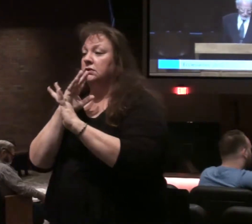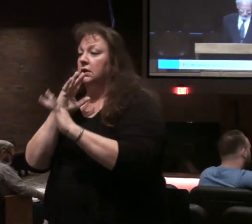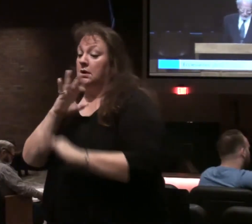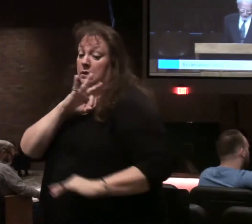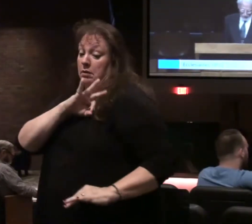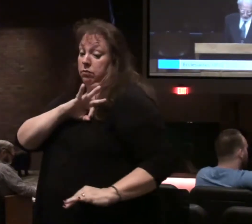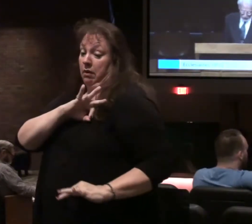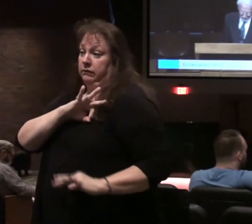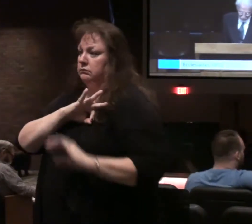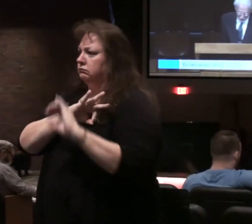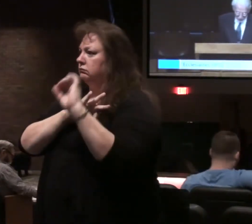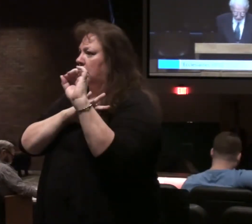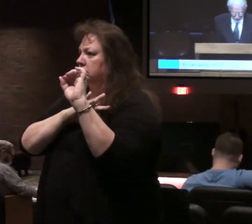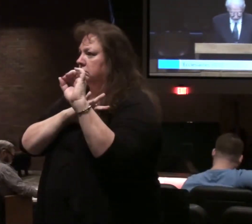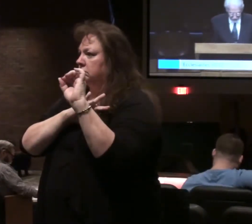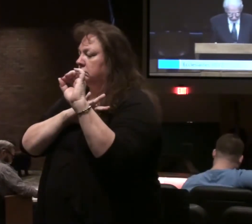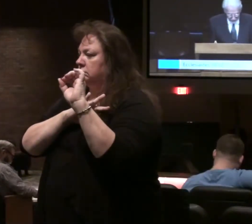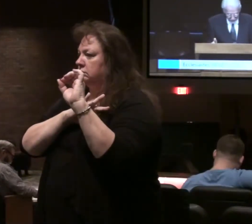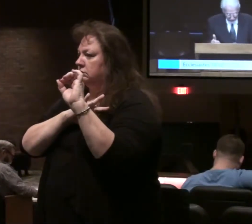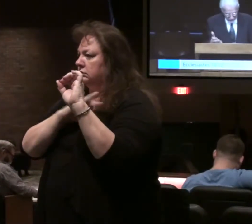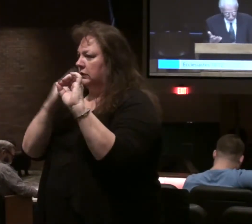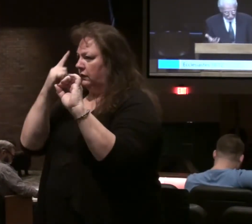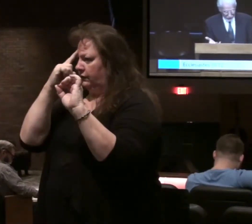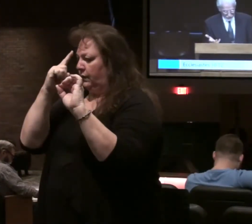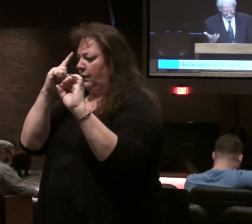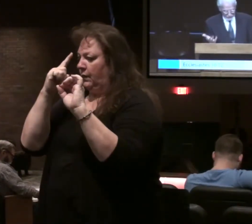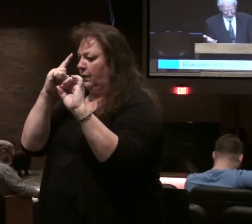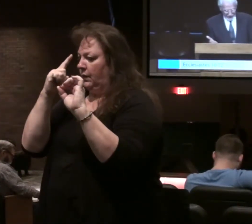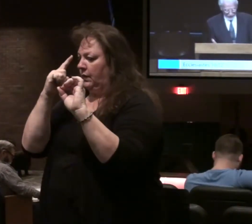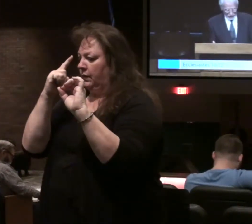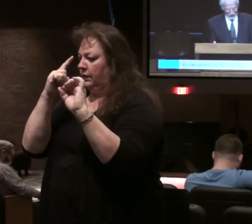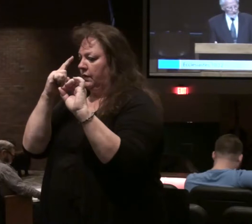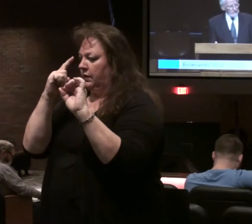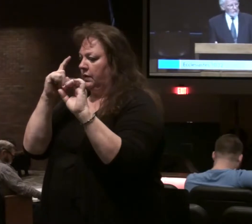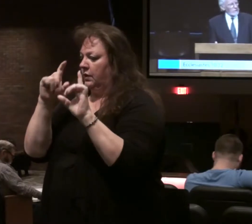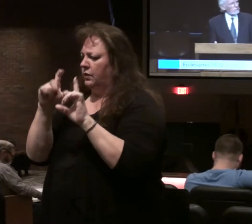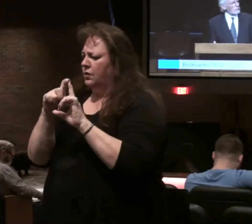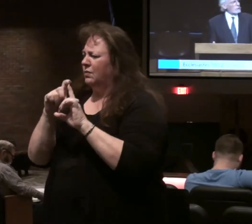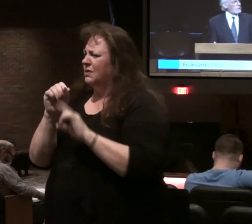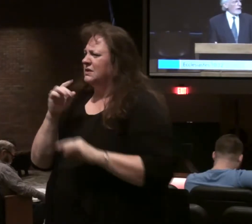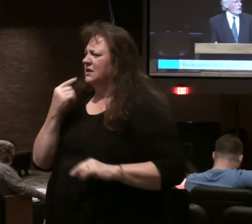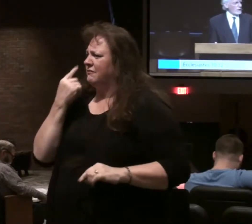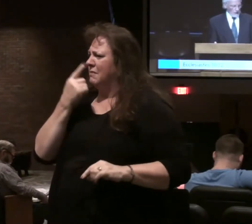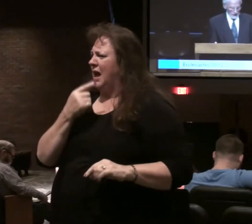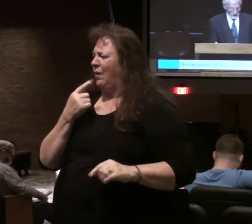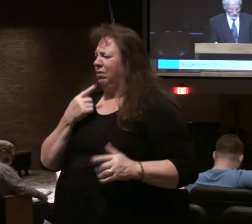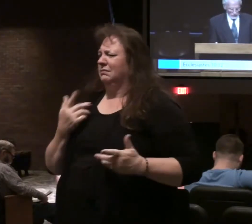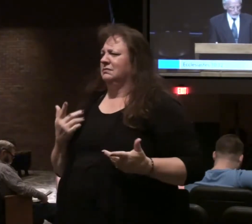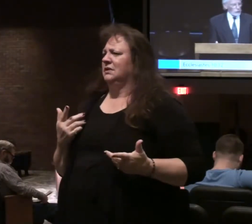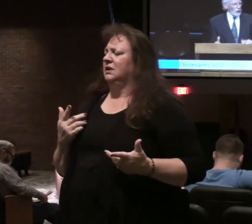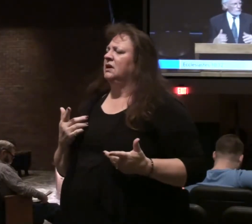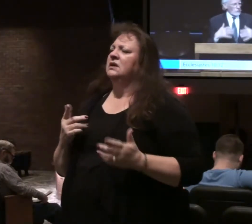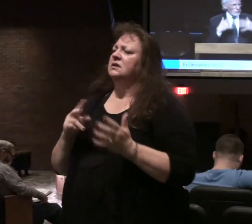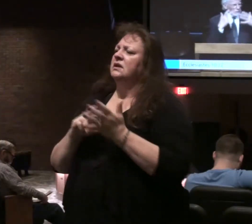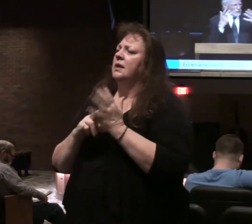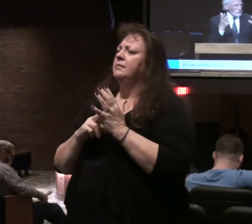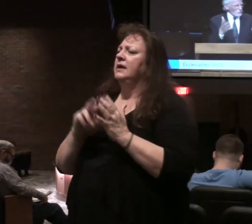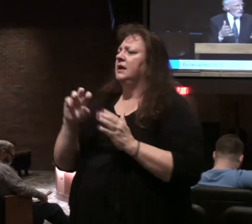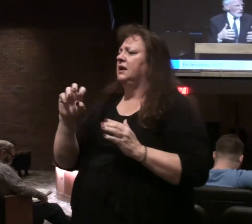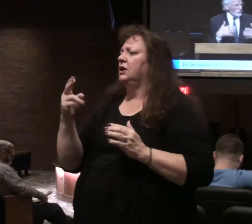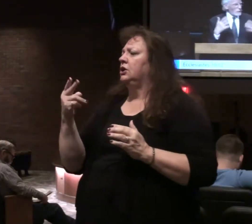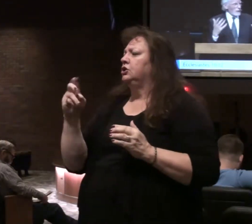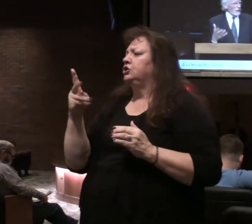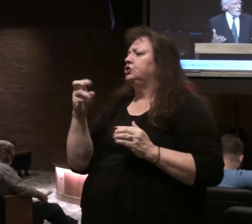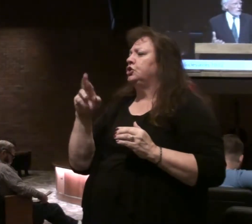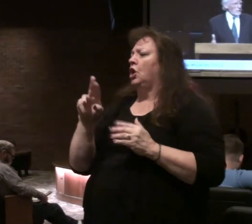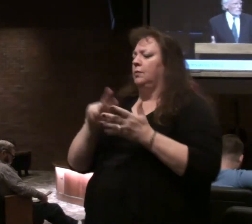profit for the words of mouth, for his mouth. The word charmer means